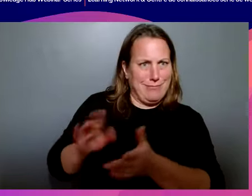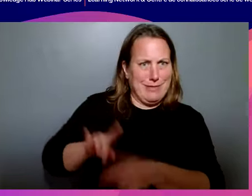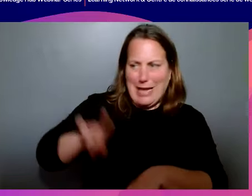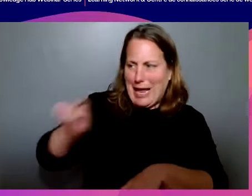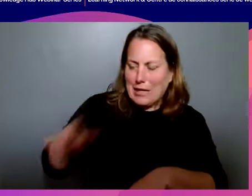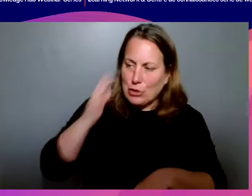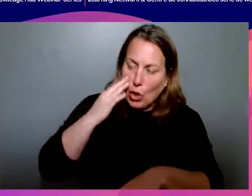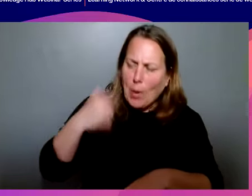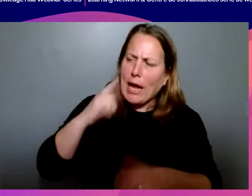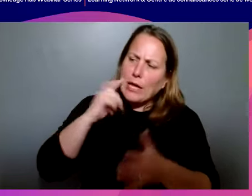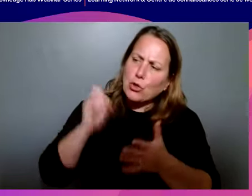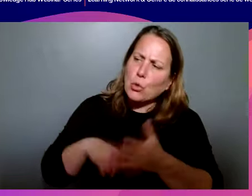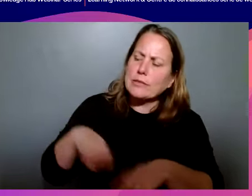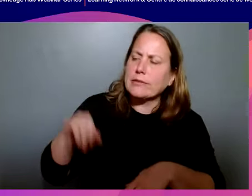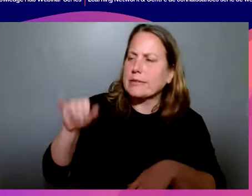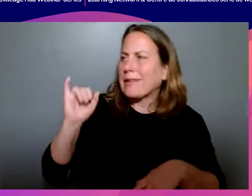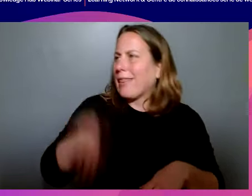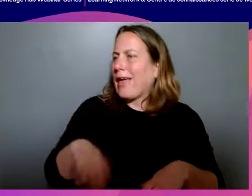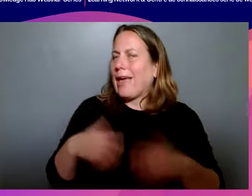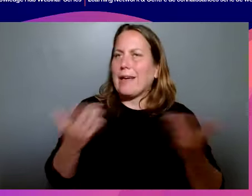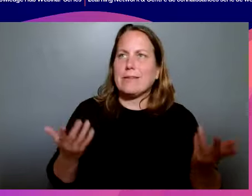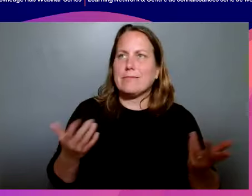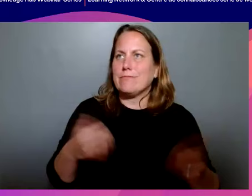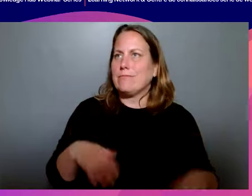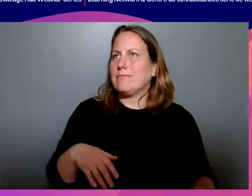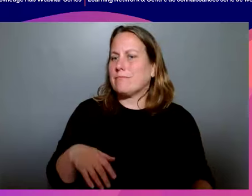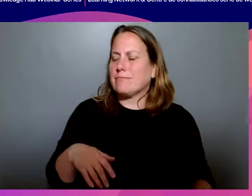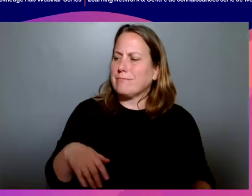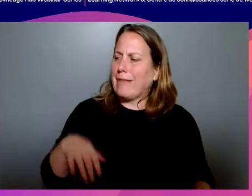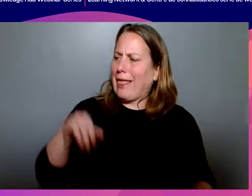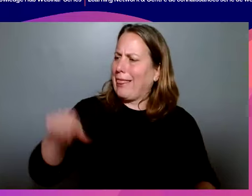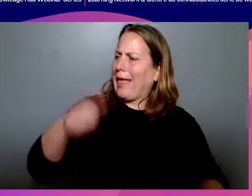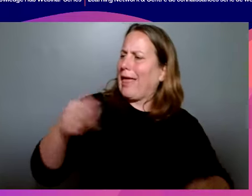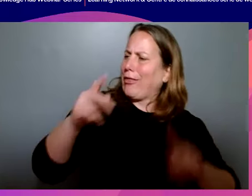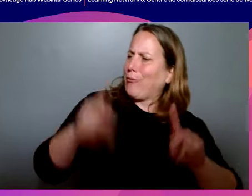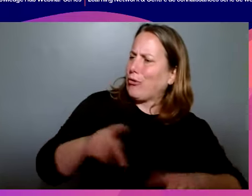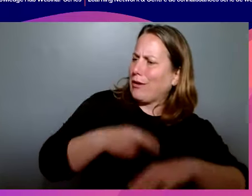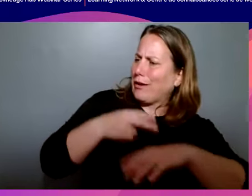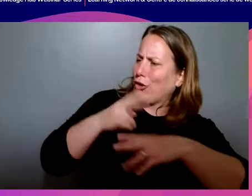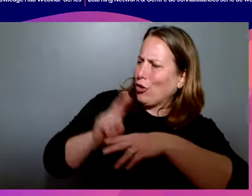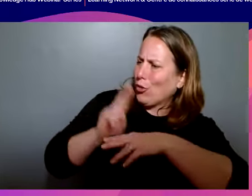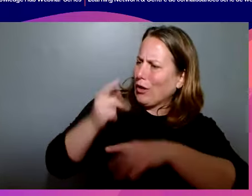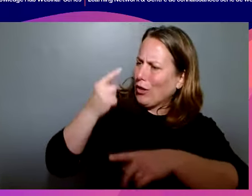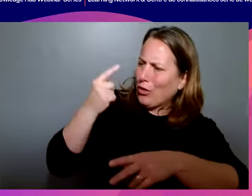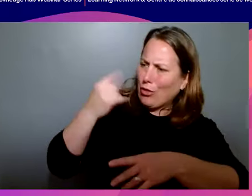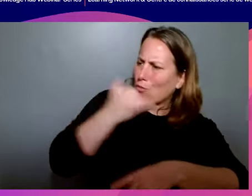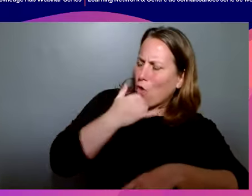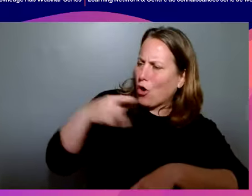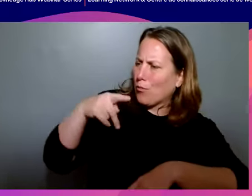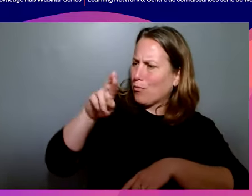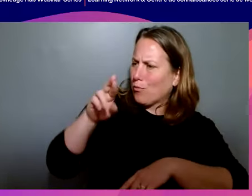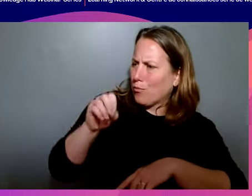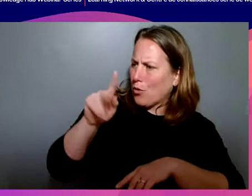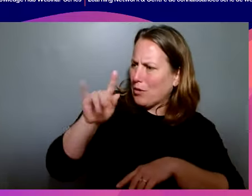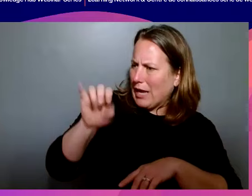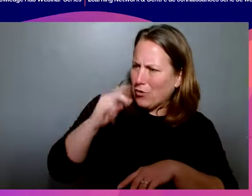I noticed that, you know, this person is referring to you as the wrong pronoun. Would you like me to correct that? Like, would you